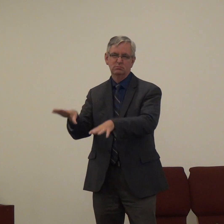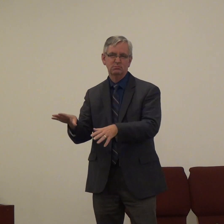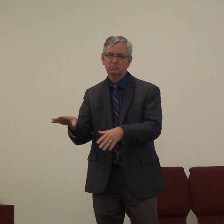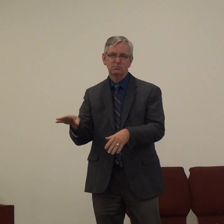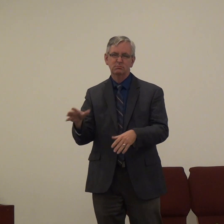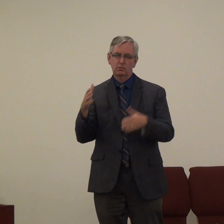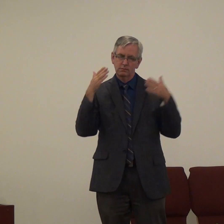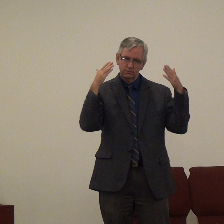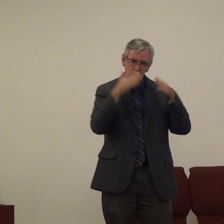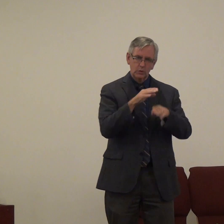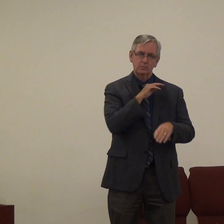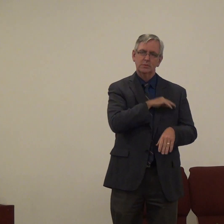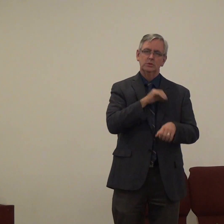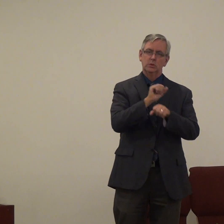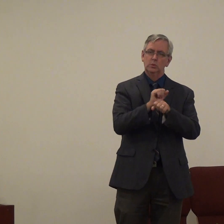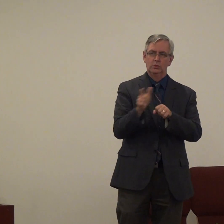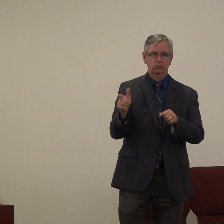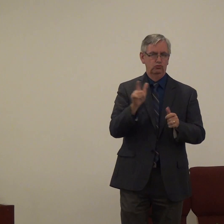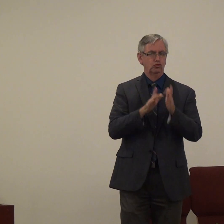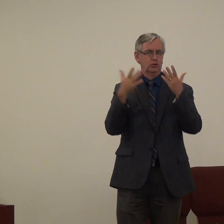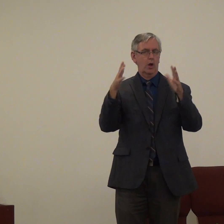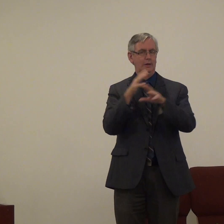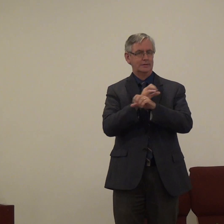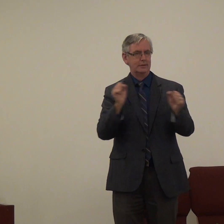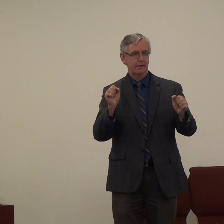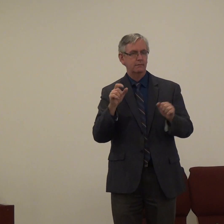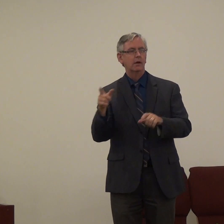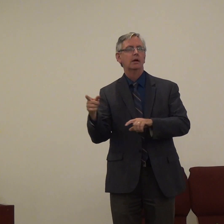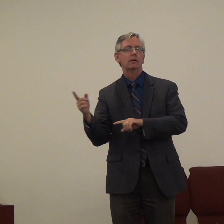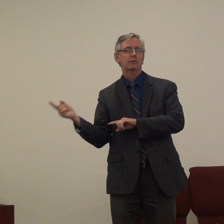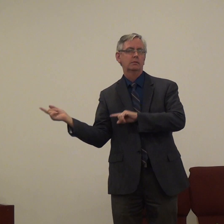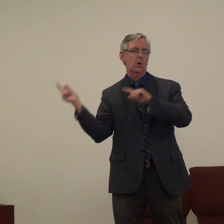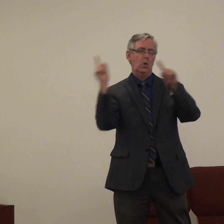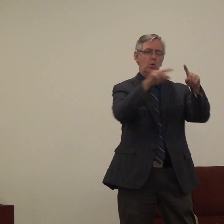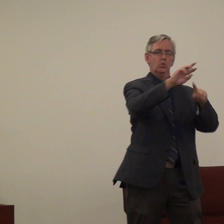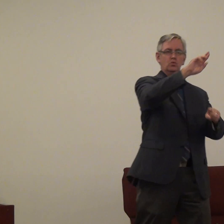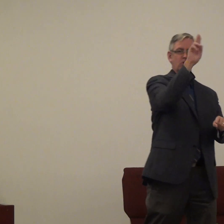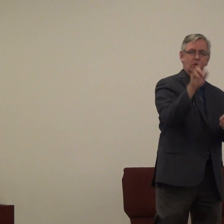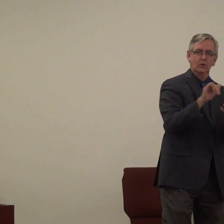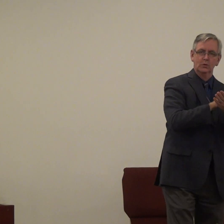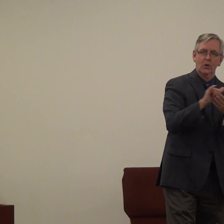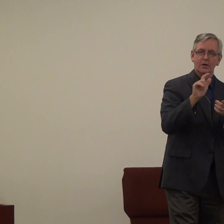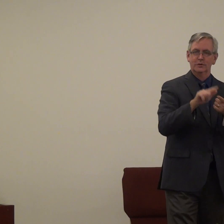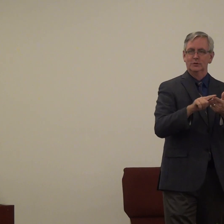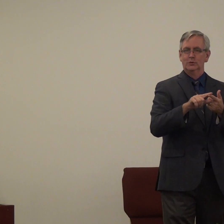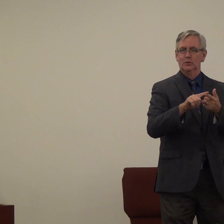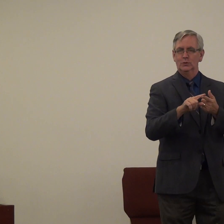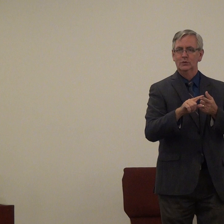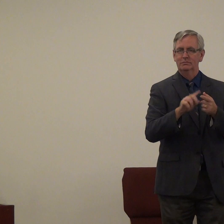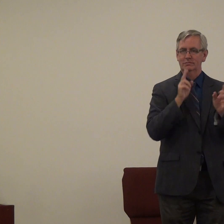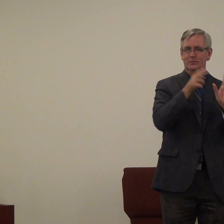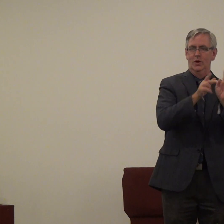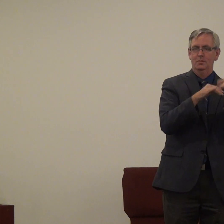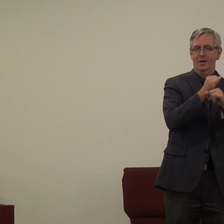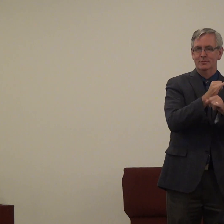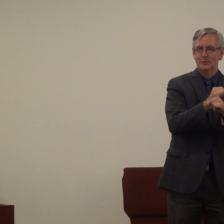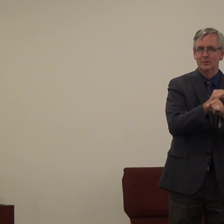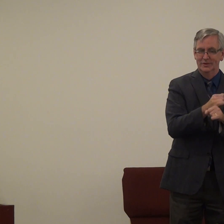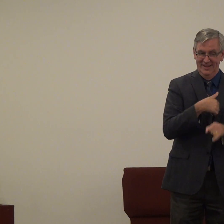champion. But he left baseball to do missions work. He was saved, and he came to Rochester to come to